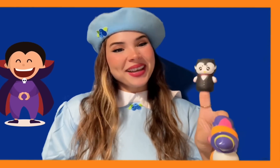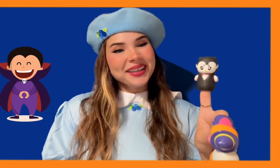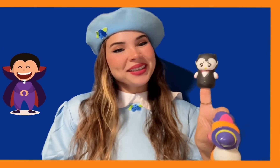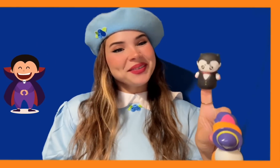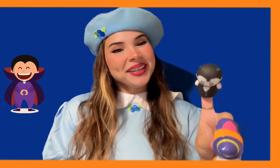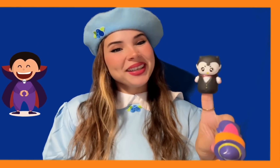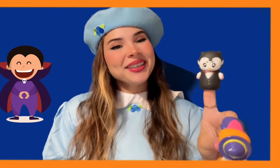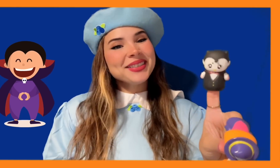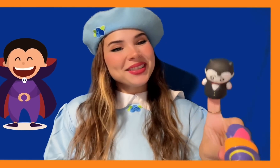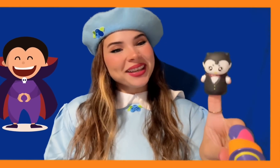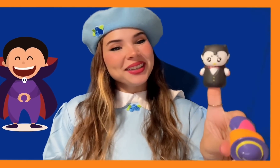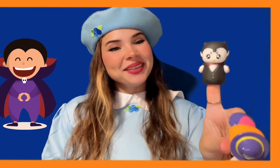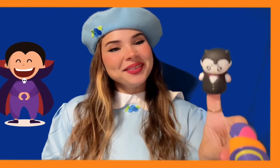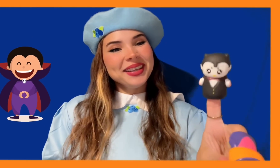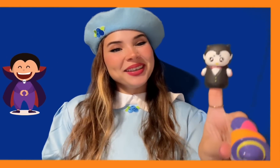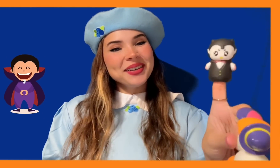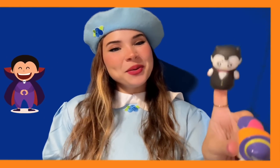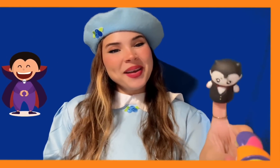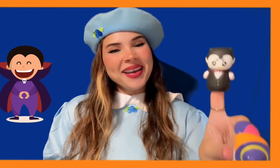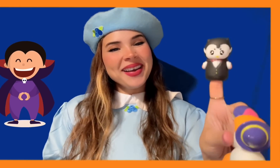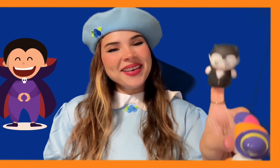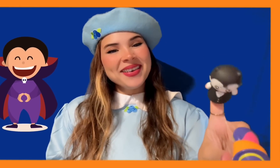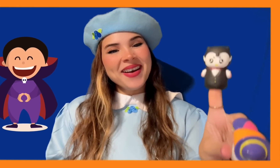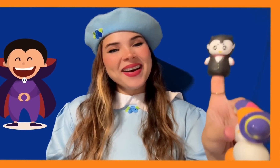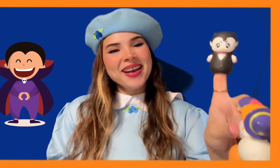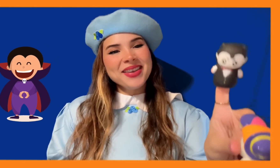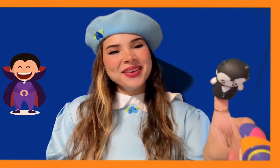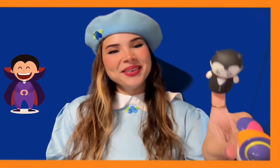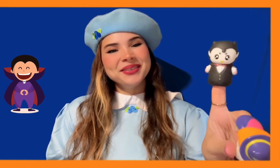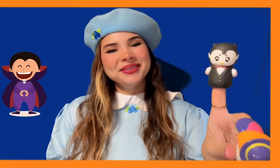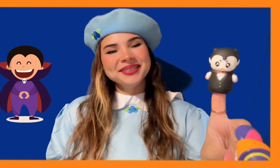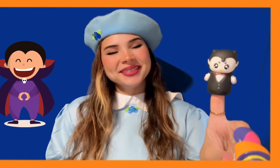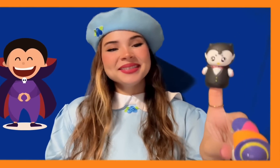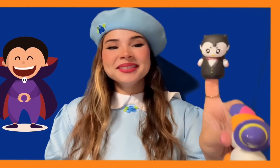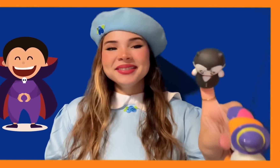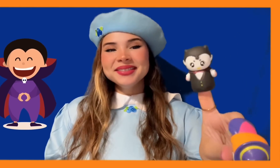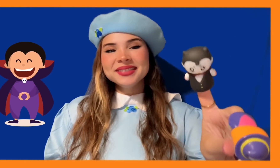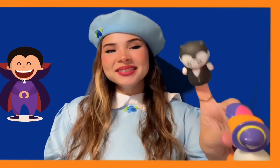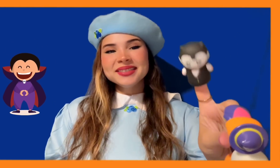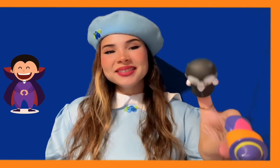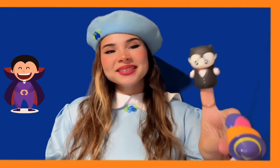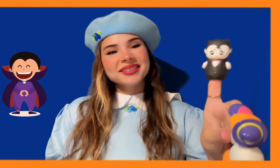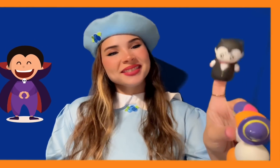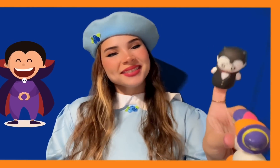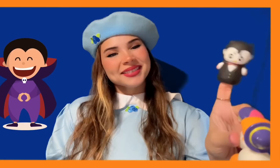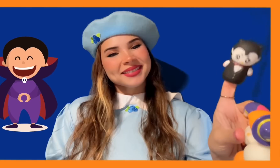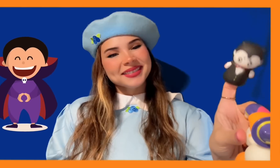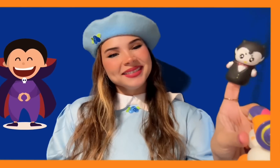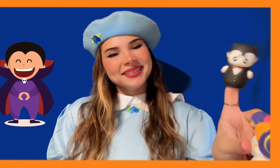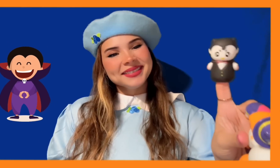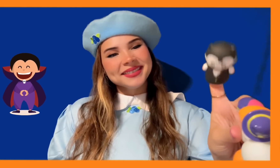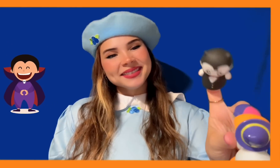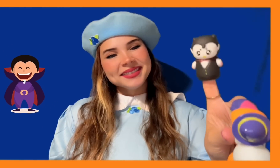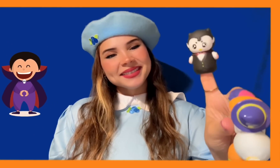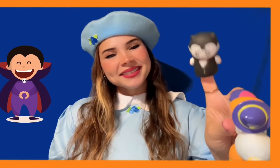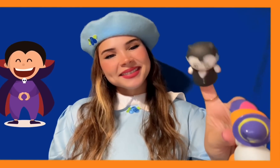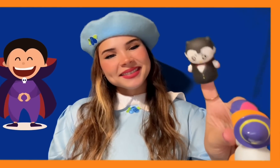Dracula finger, where are you? Here I am, here I